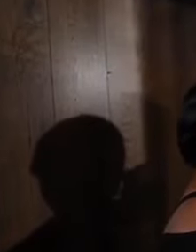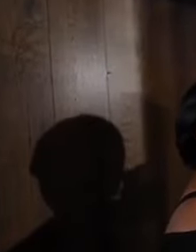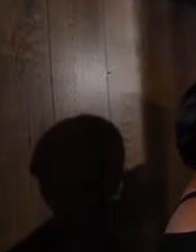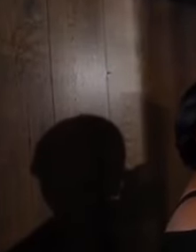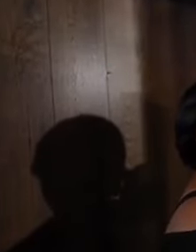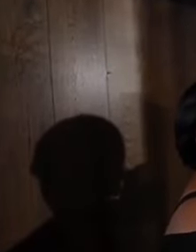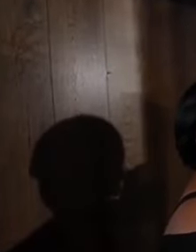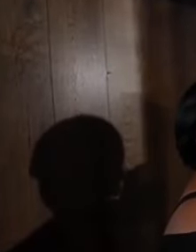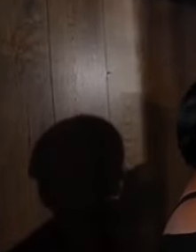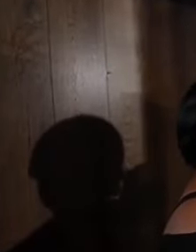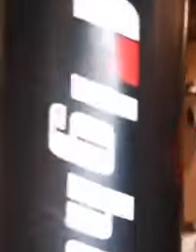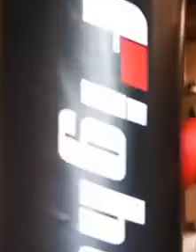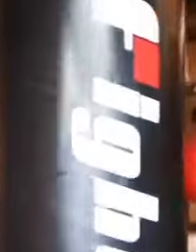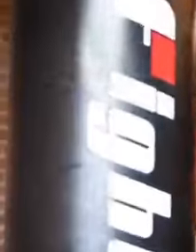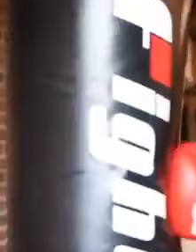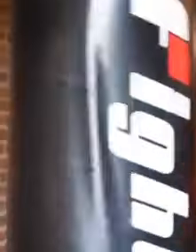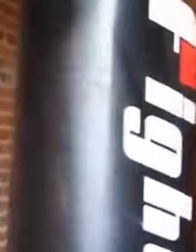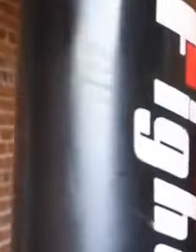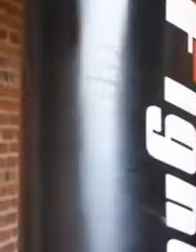Make the difference.